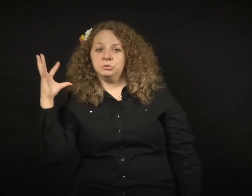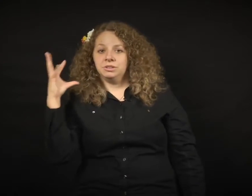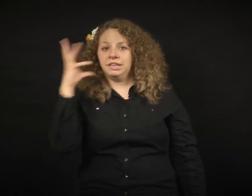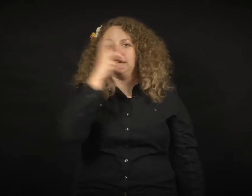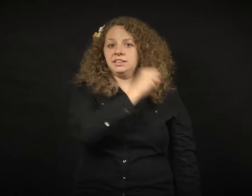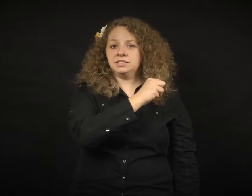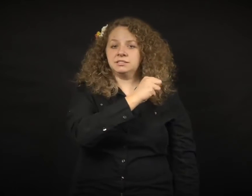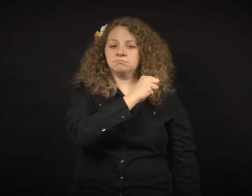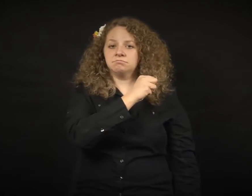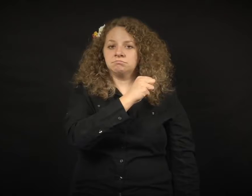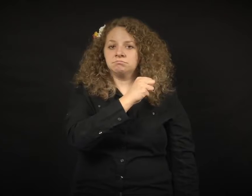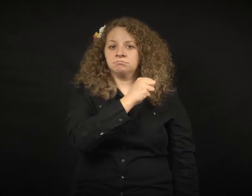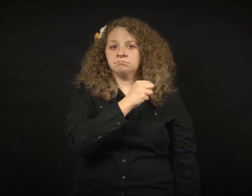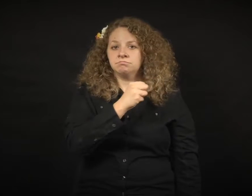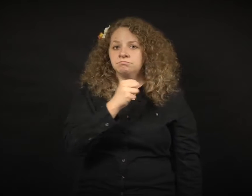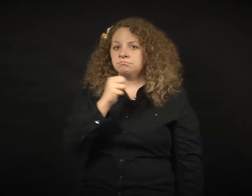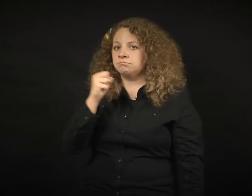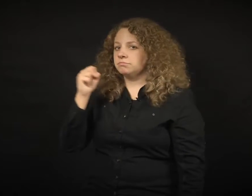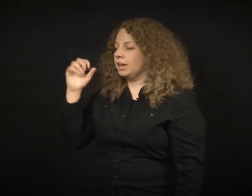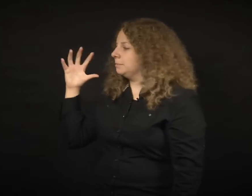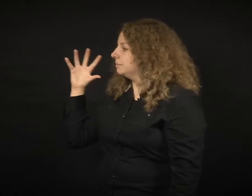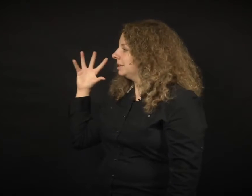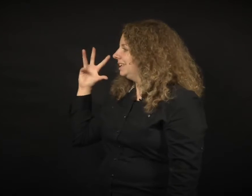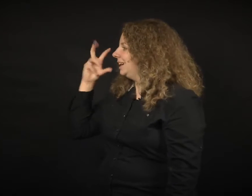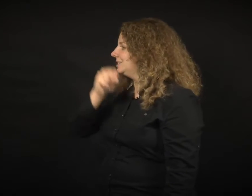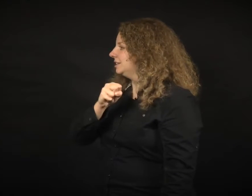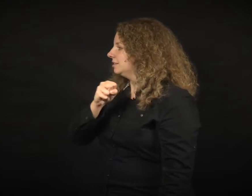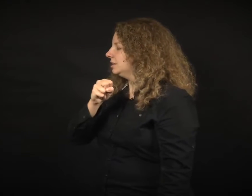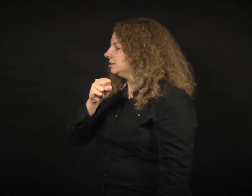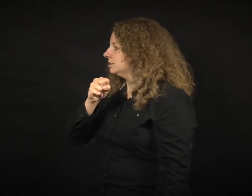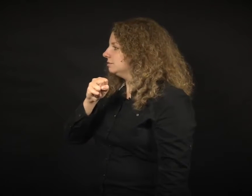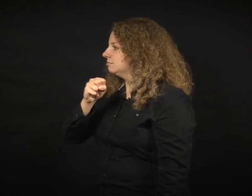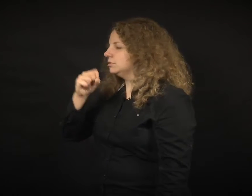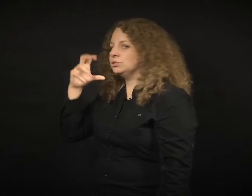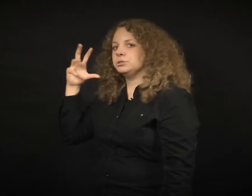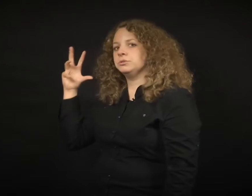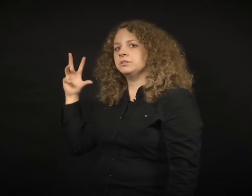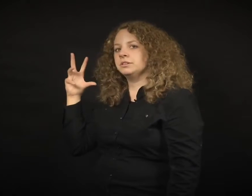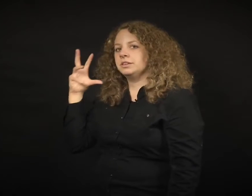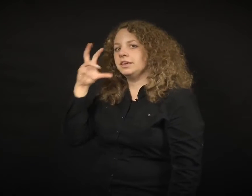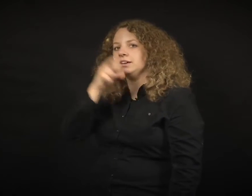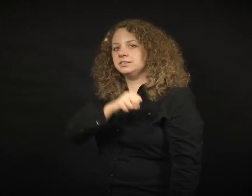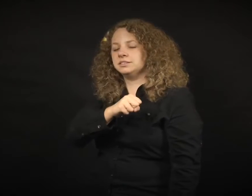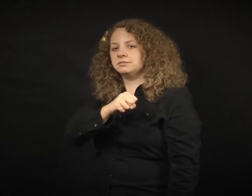to guess. I'm guessing this, to guess.